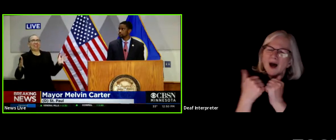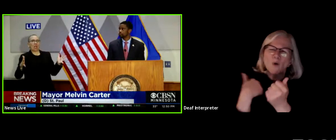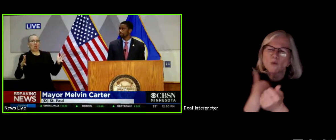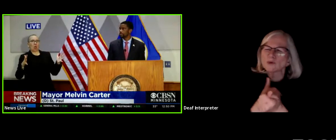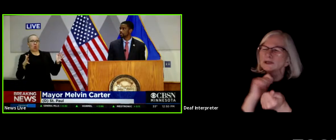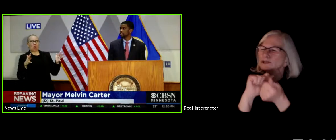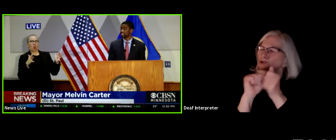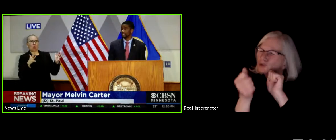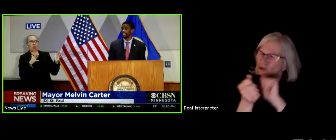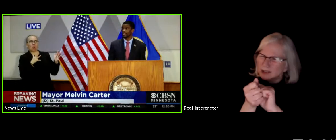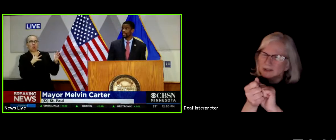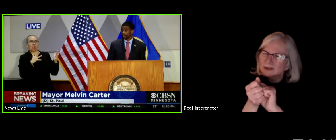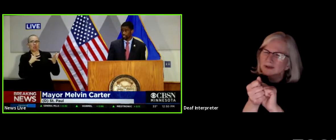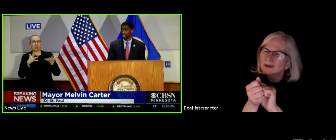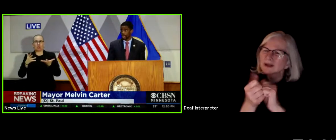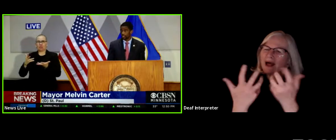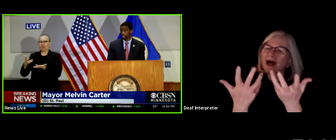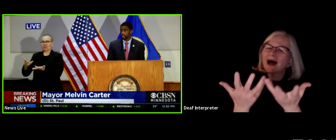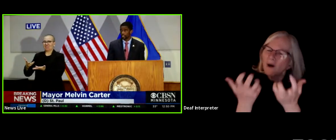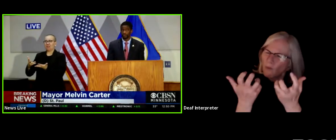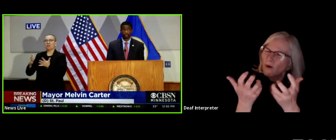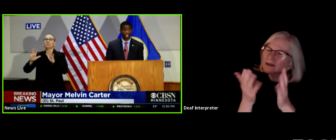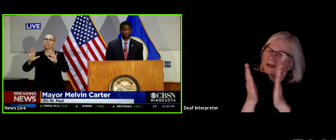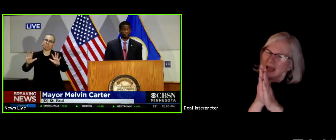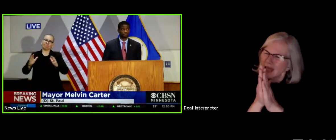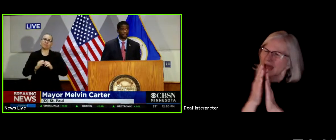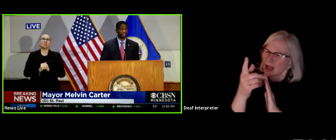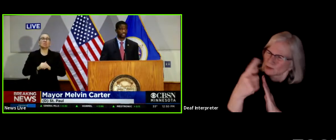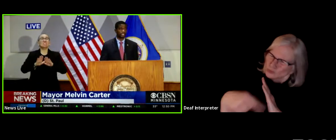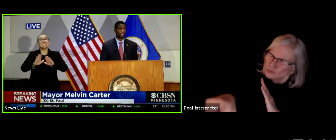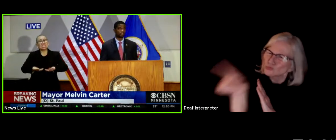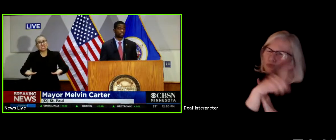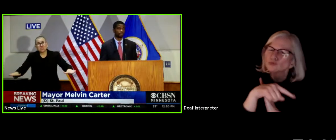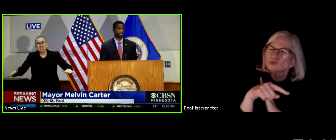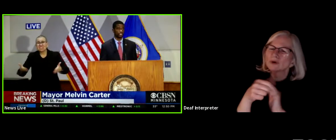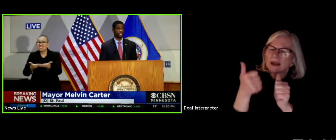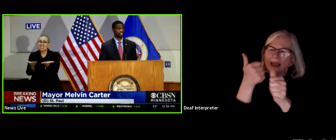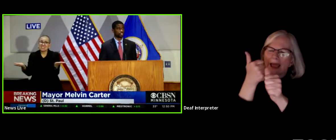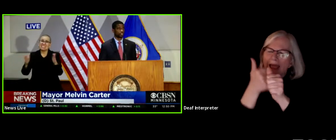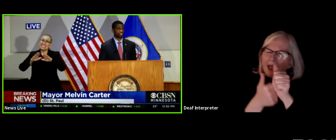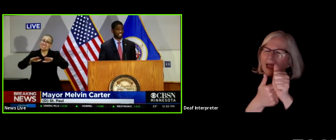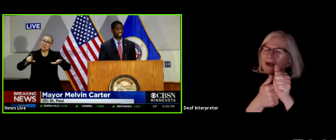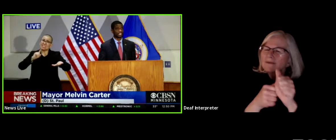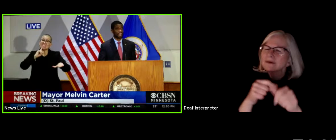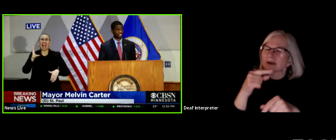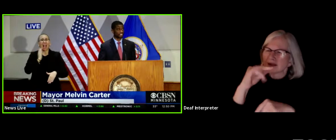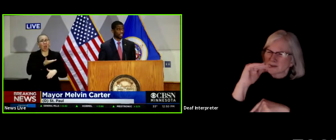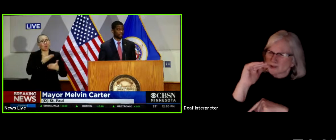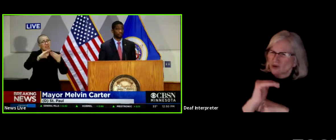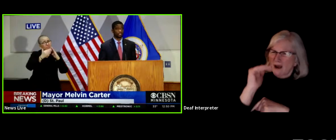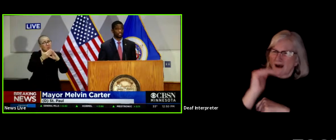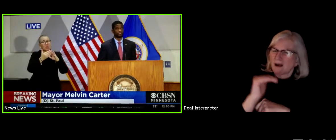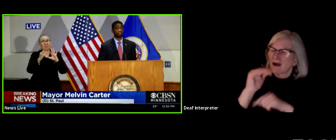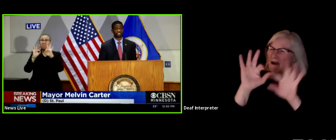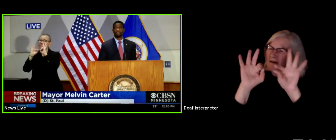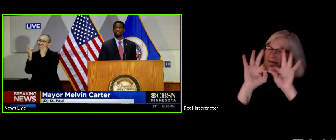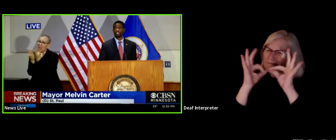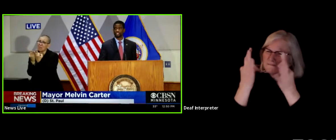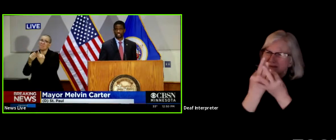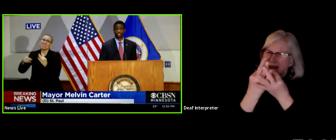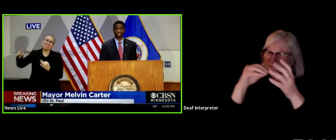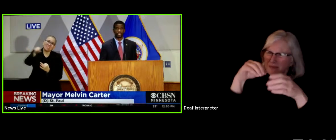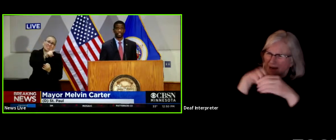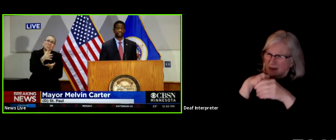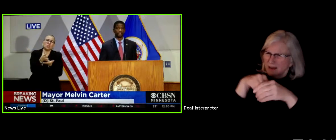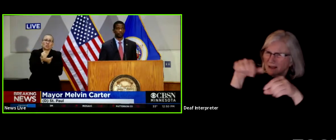moment to say every child in our community, every family in our community deserves the exact same level of safety